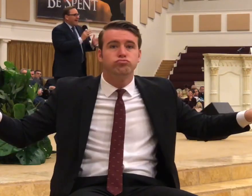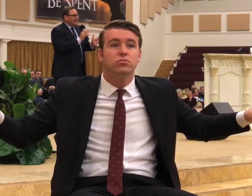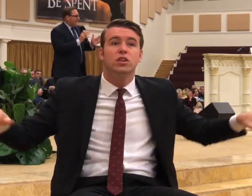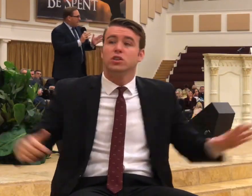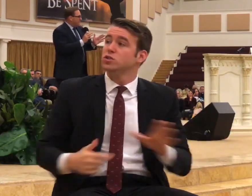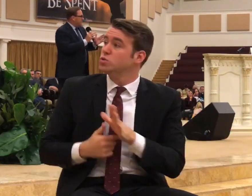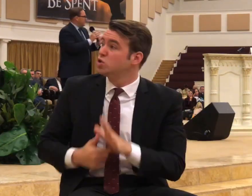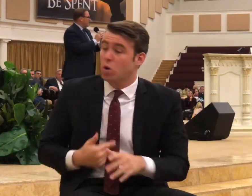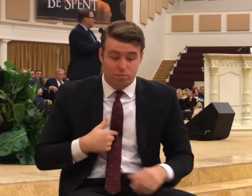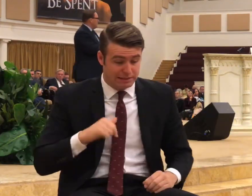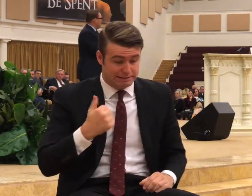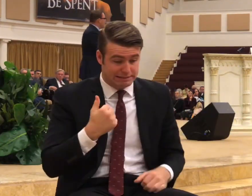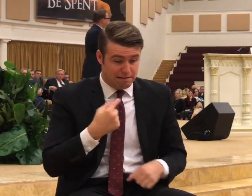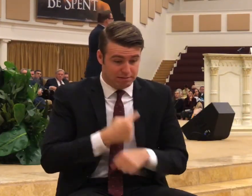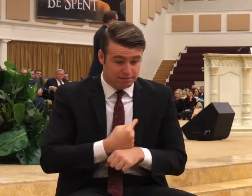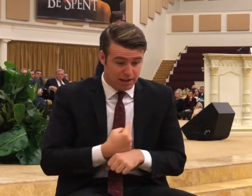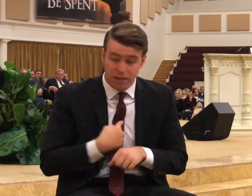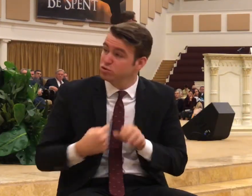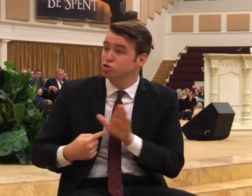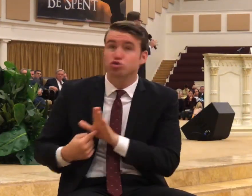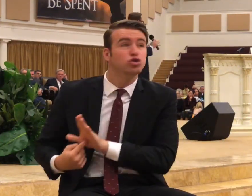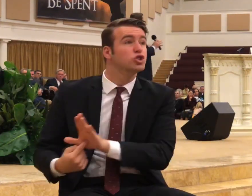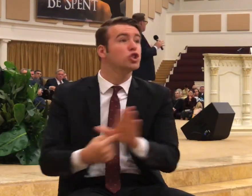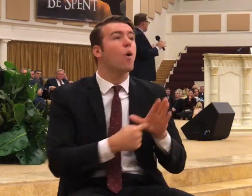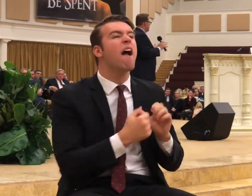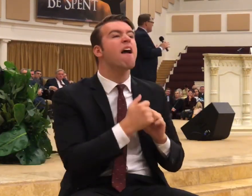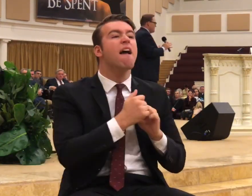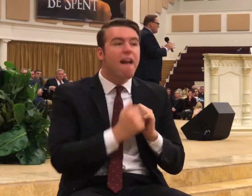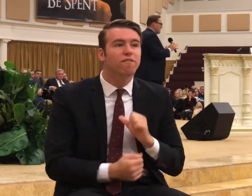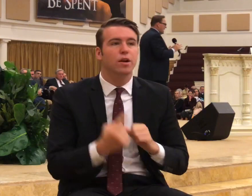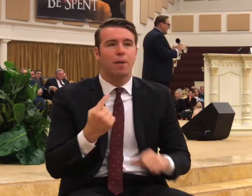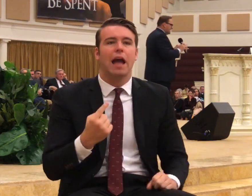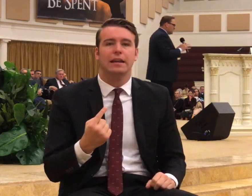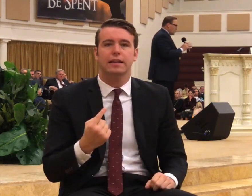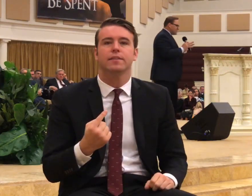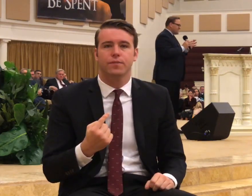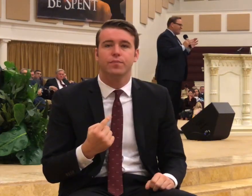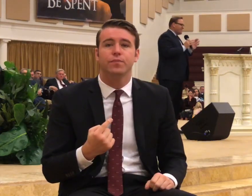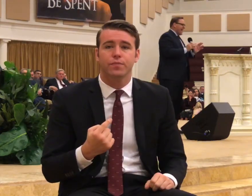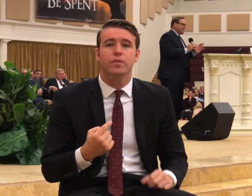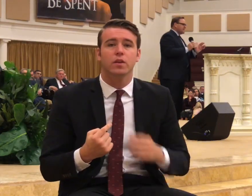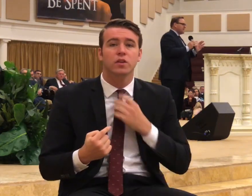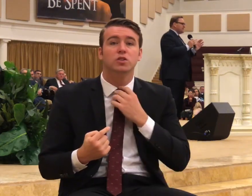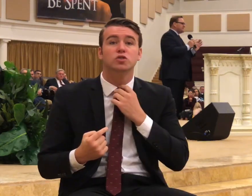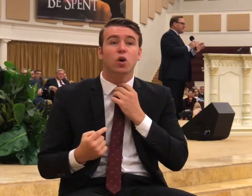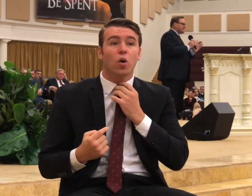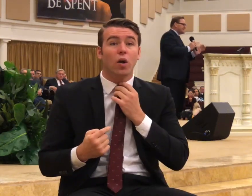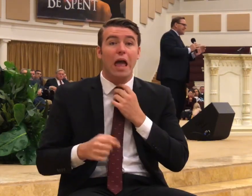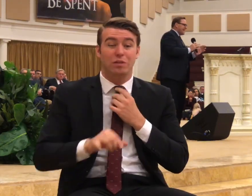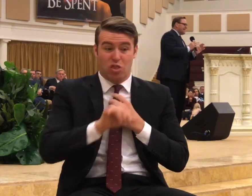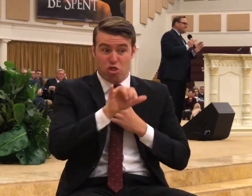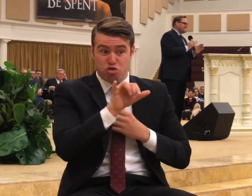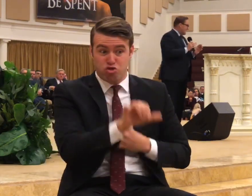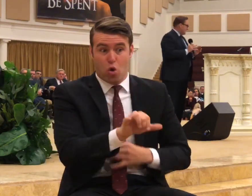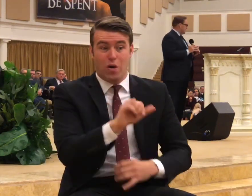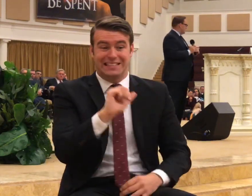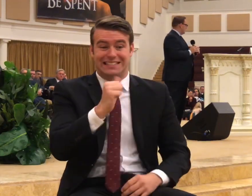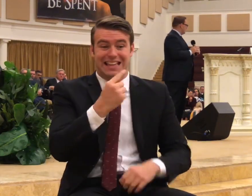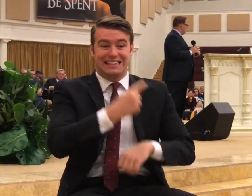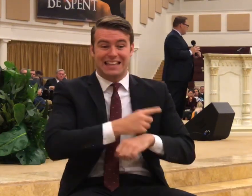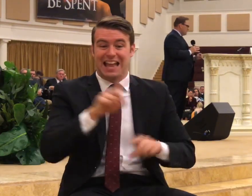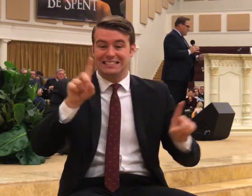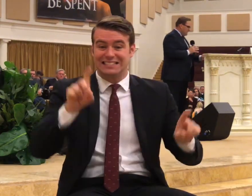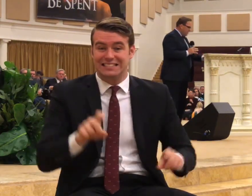going to have to grind it out in front of everybody. And it was that 10-day